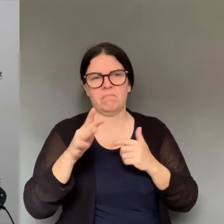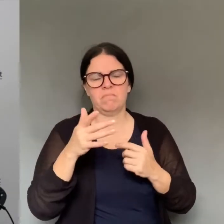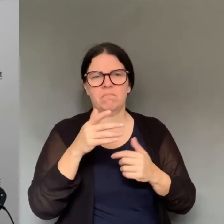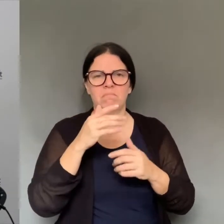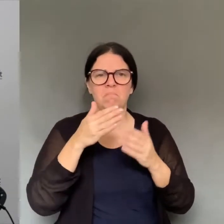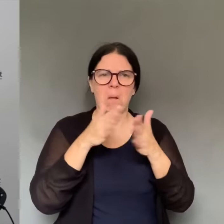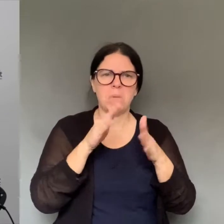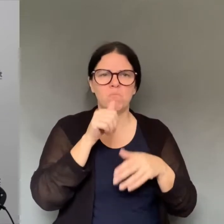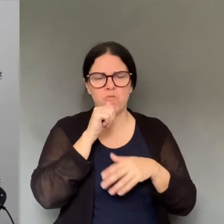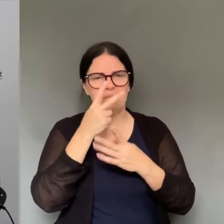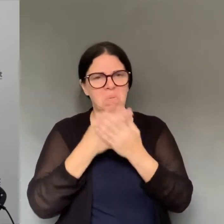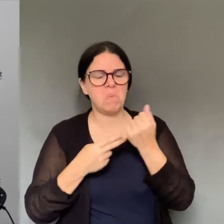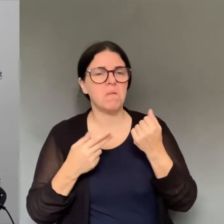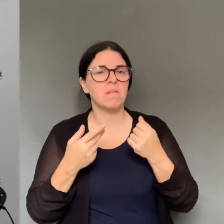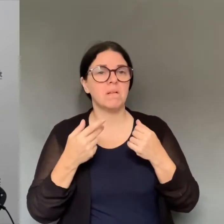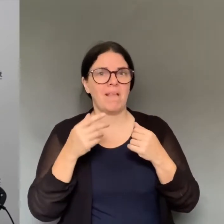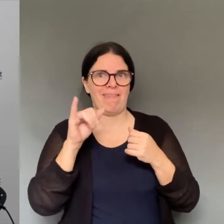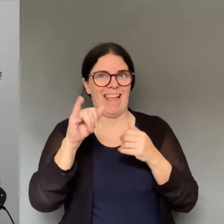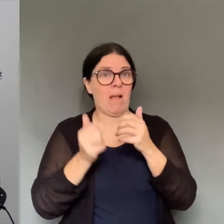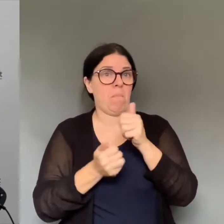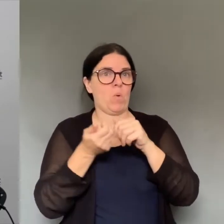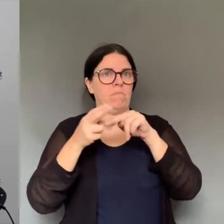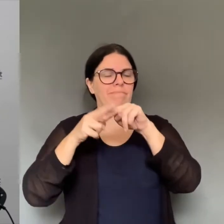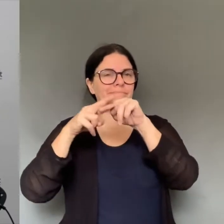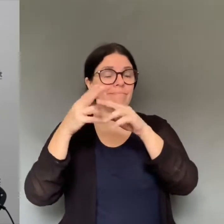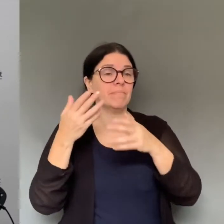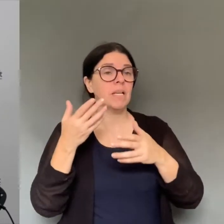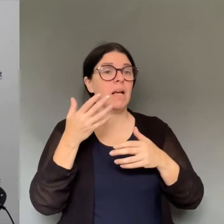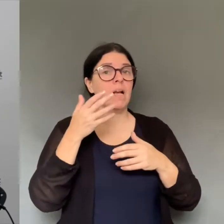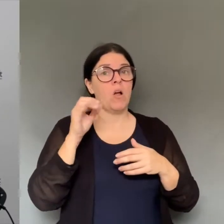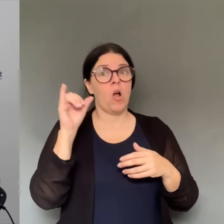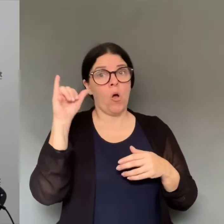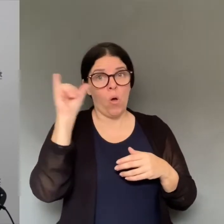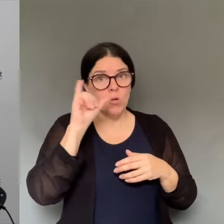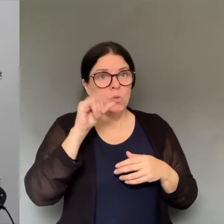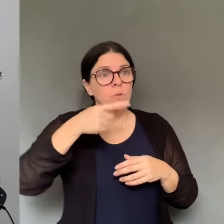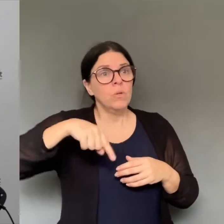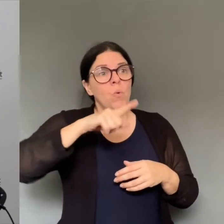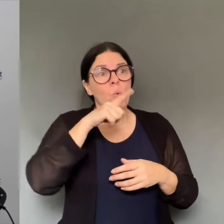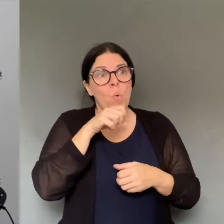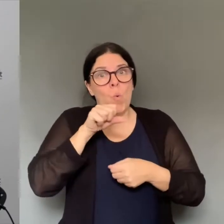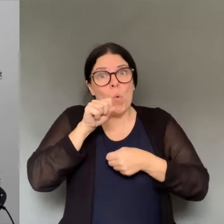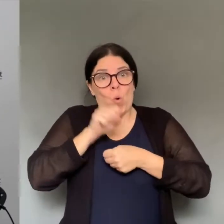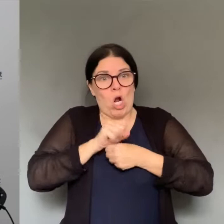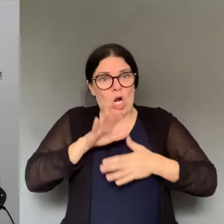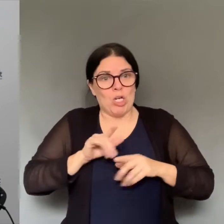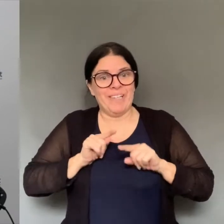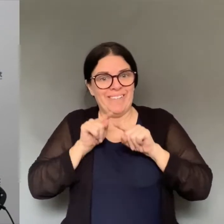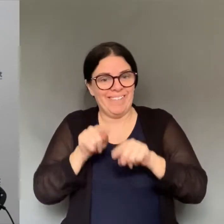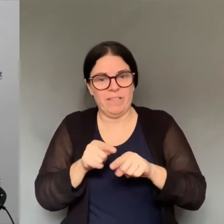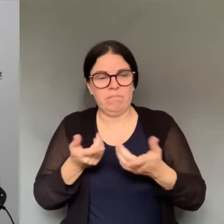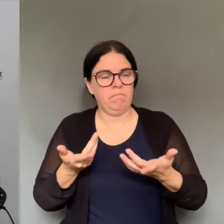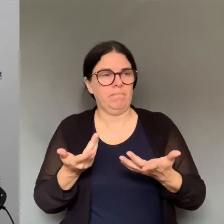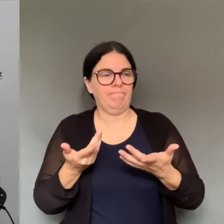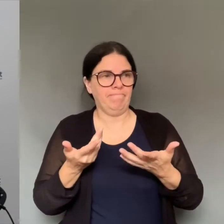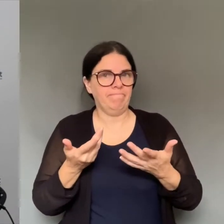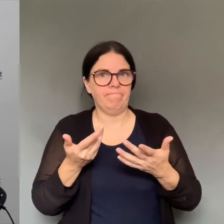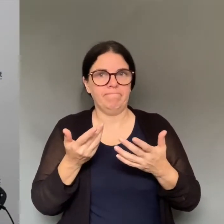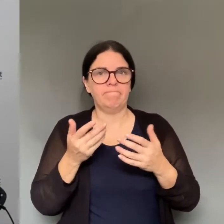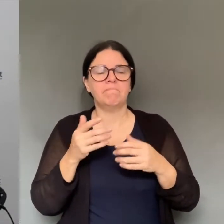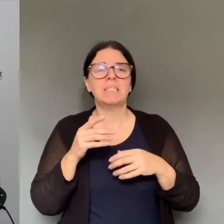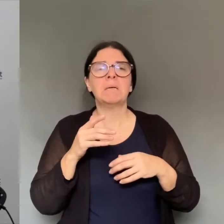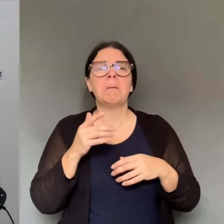That forms the bulk of our cases right now. The essential workers that are still out there and working,